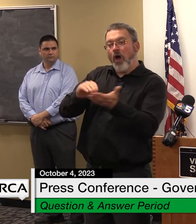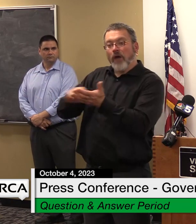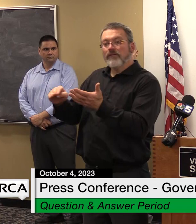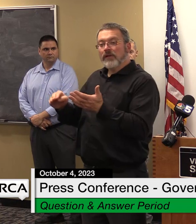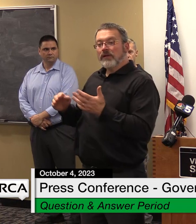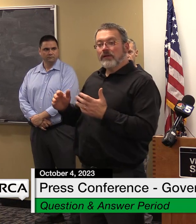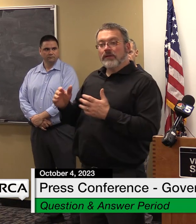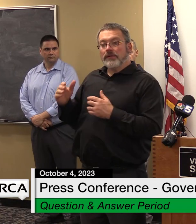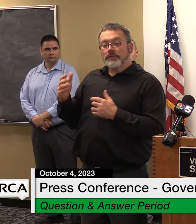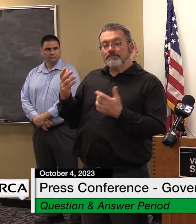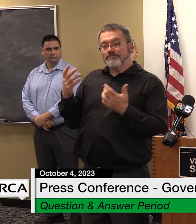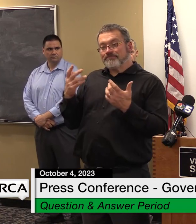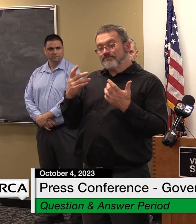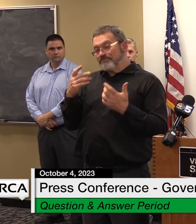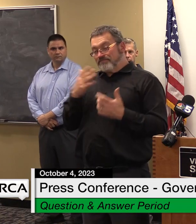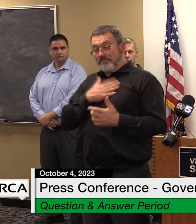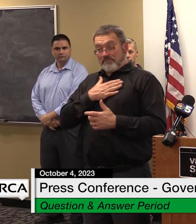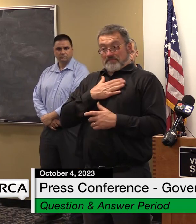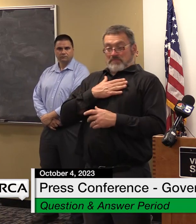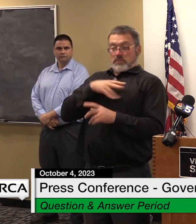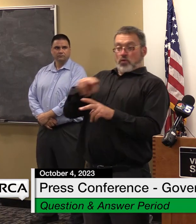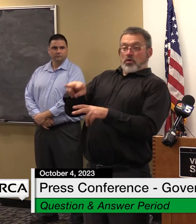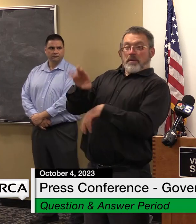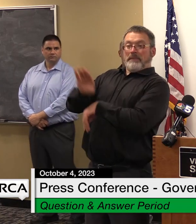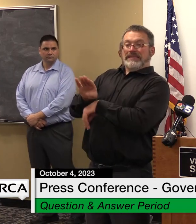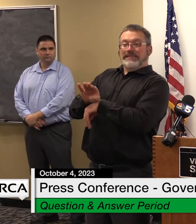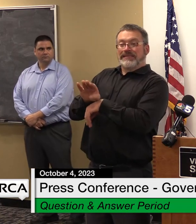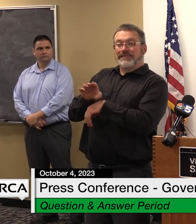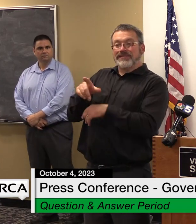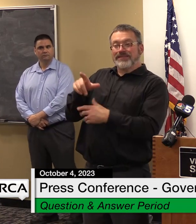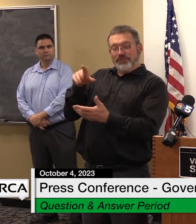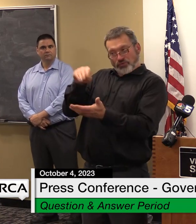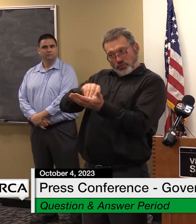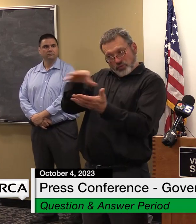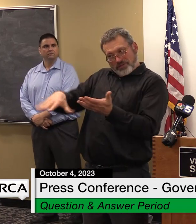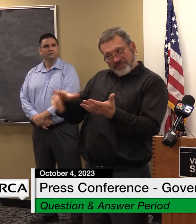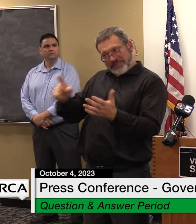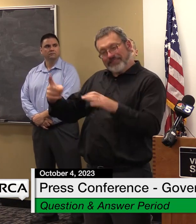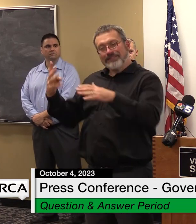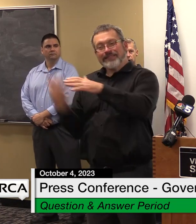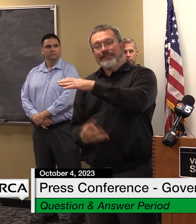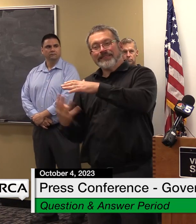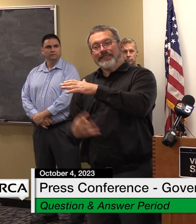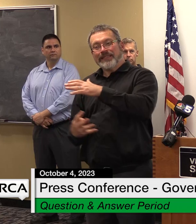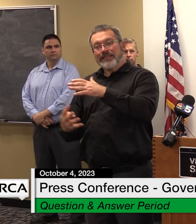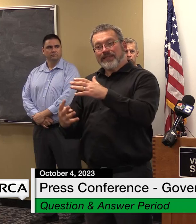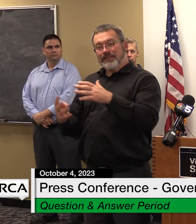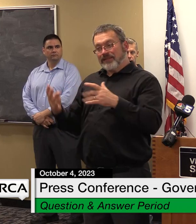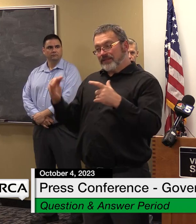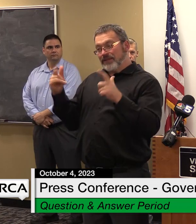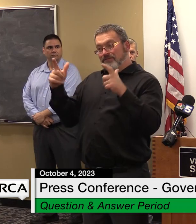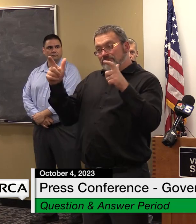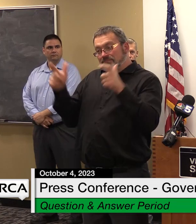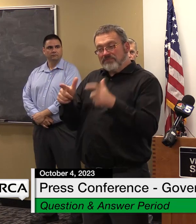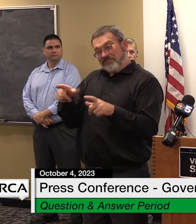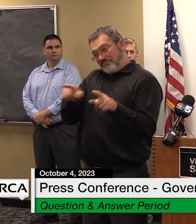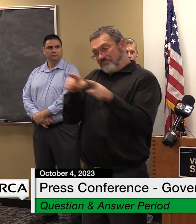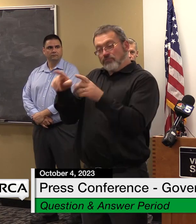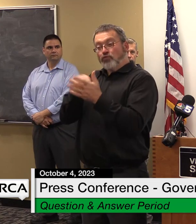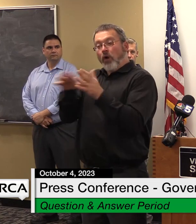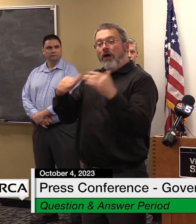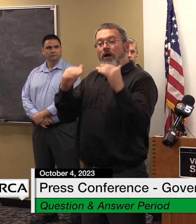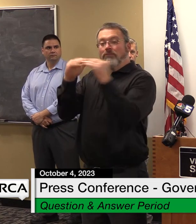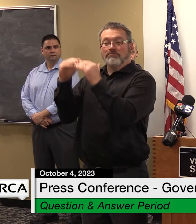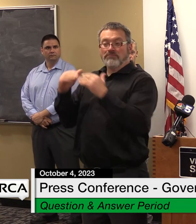perspective, and I look at students like customers. And if I have fewer customers, and to survive,